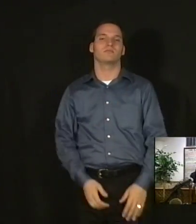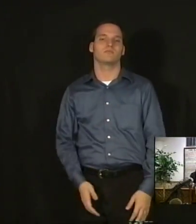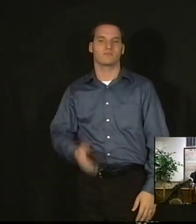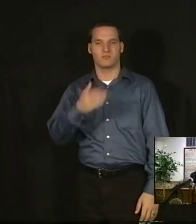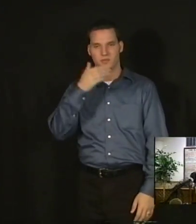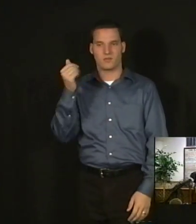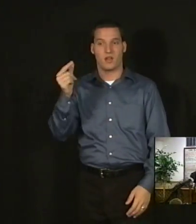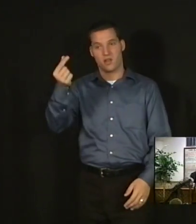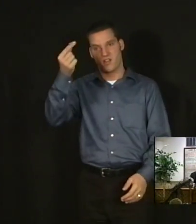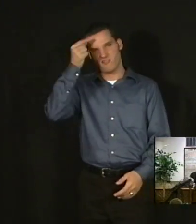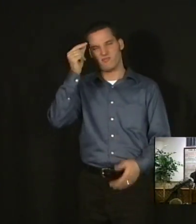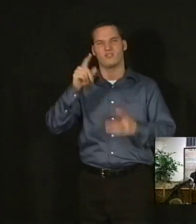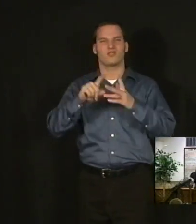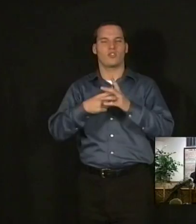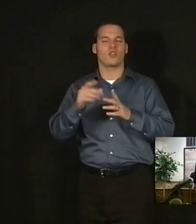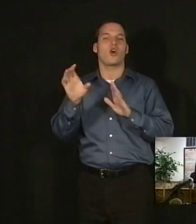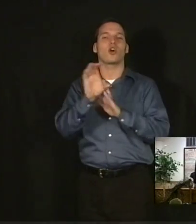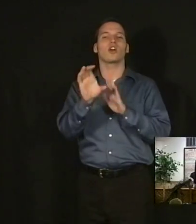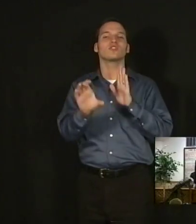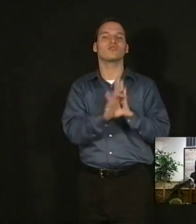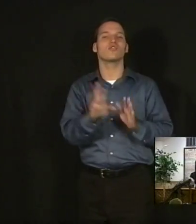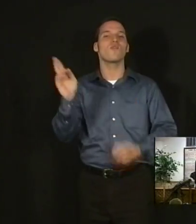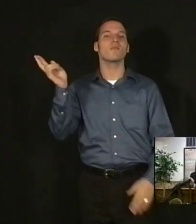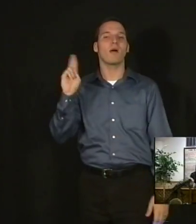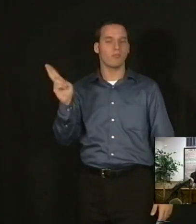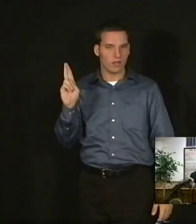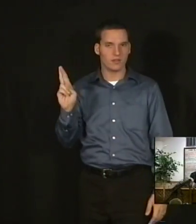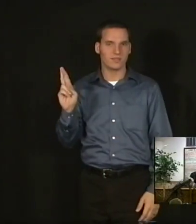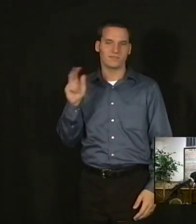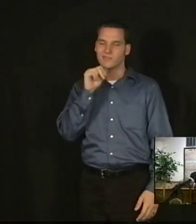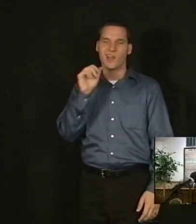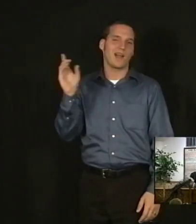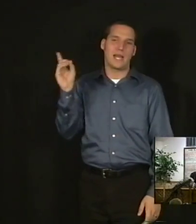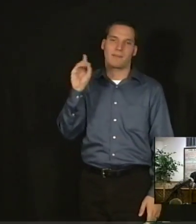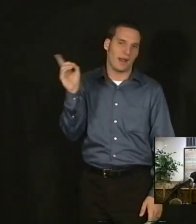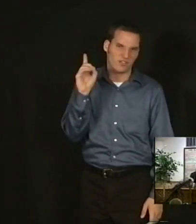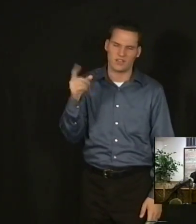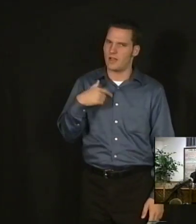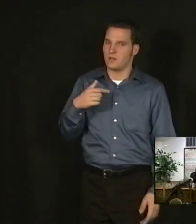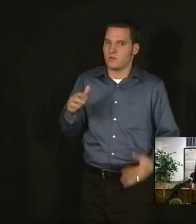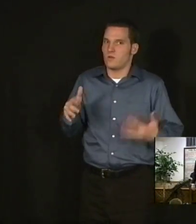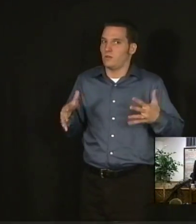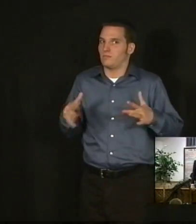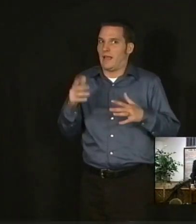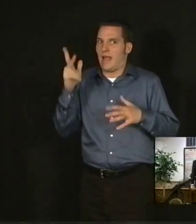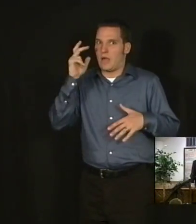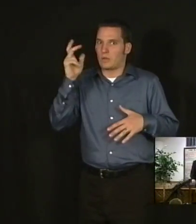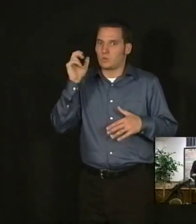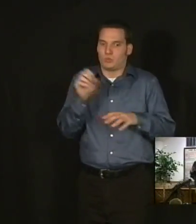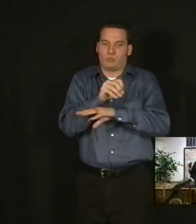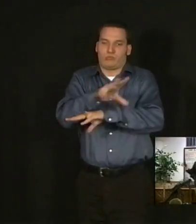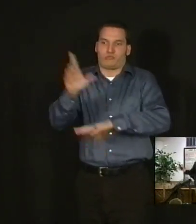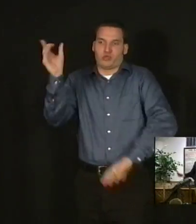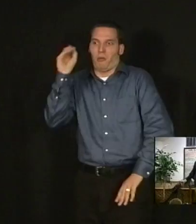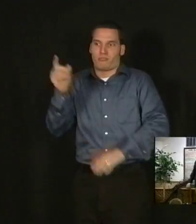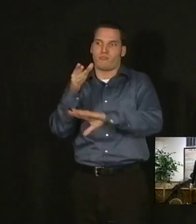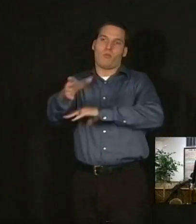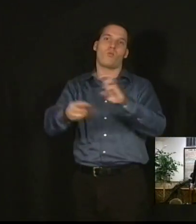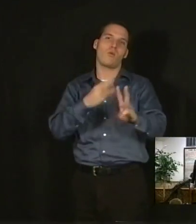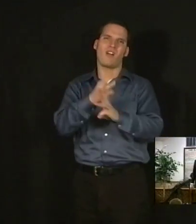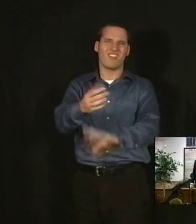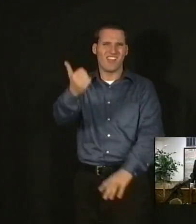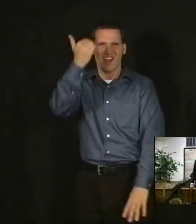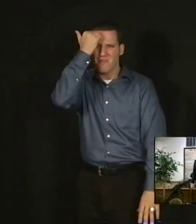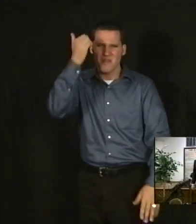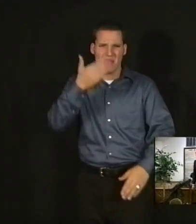Our government started off to be a constitutional republic, not a democracy. And I get real nervous when I hear them talk about spread democracy around the world. It'd